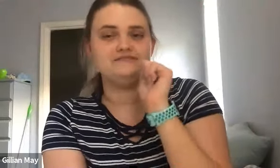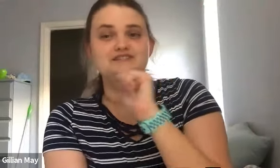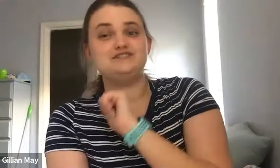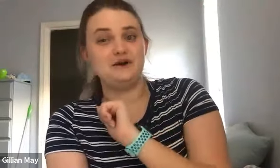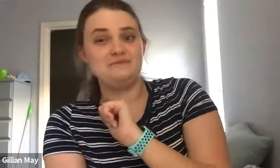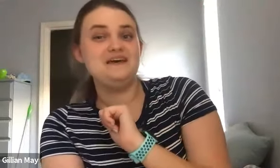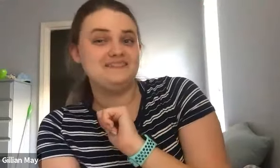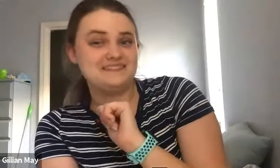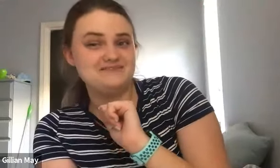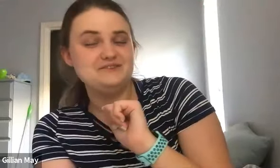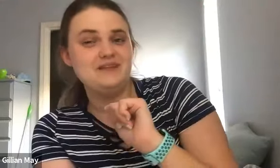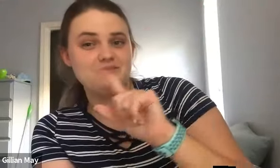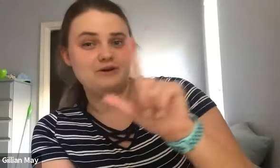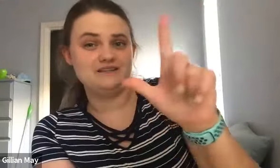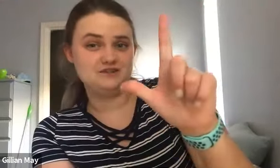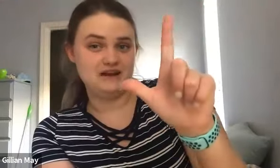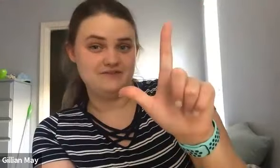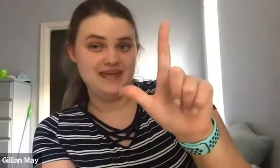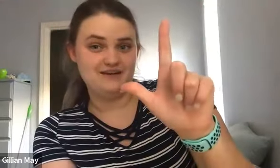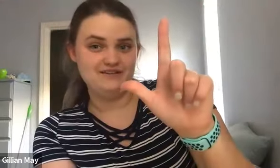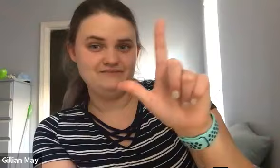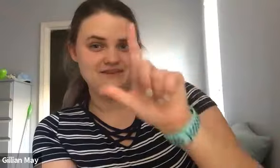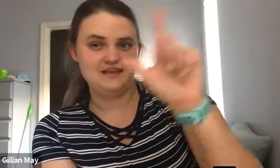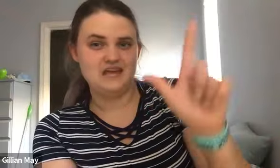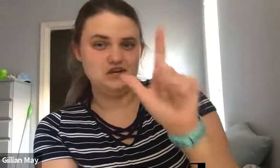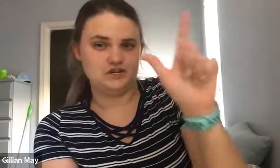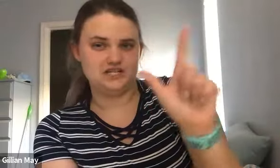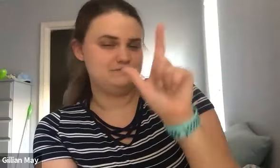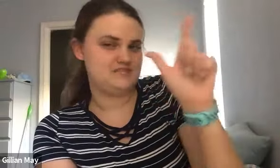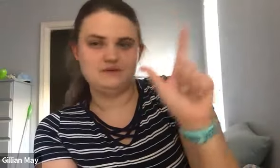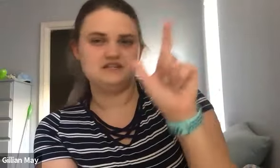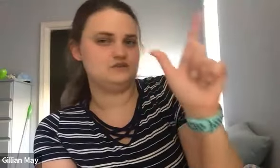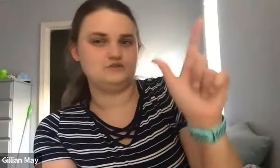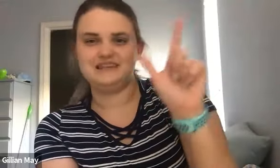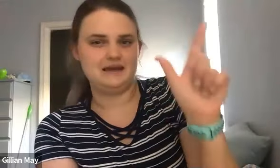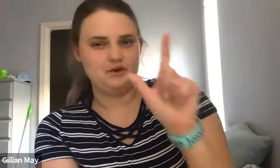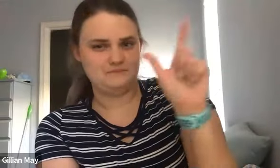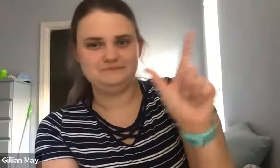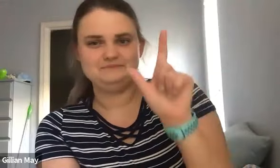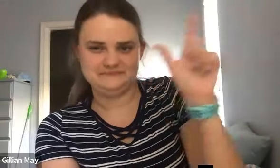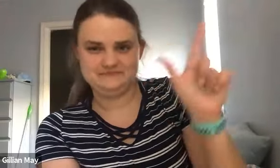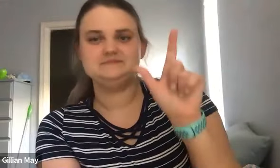often. So the sign for library is you're going to have an L, and you're going to just spin it in circles, library.